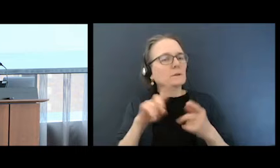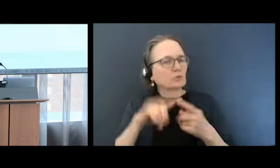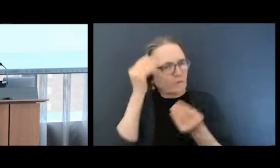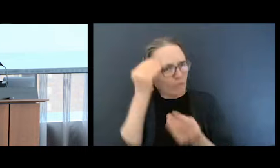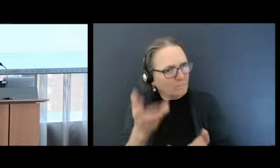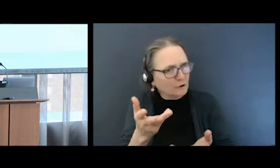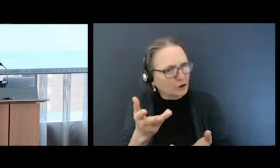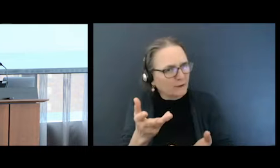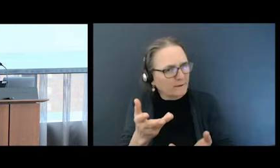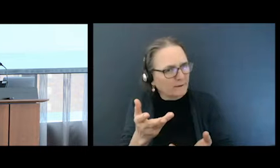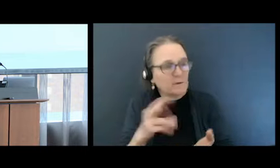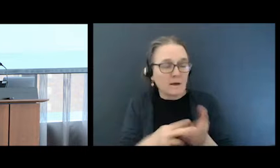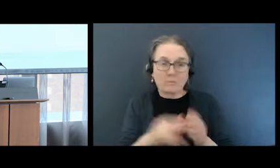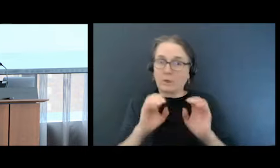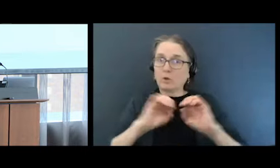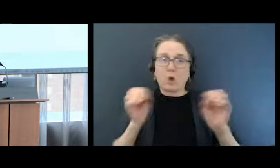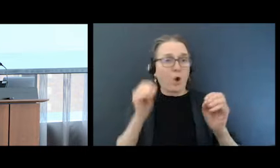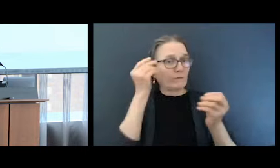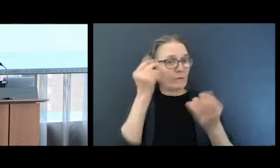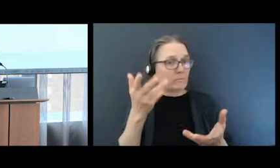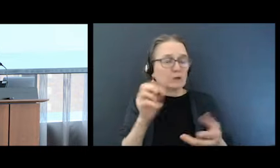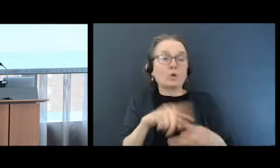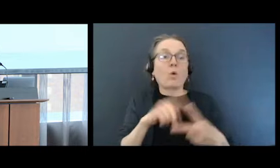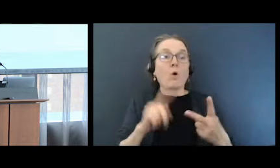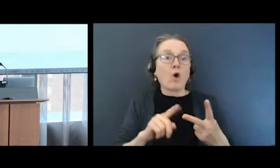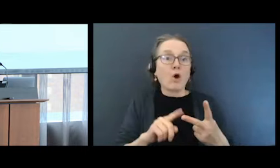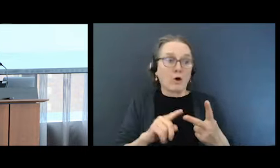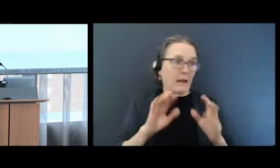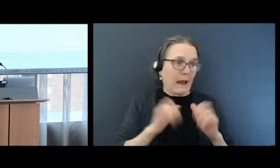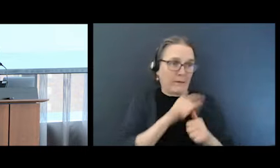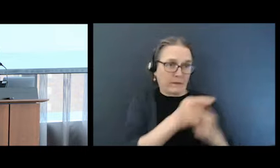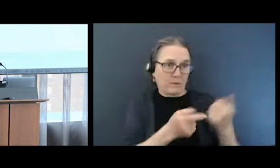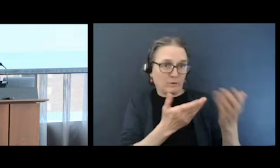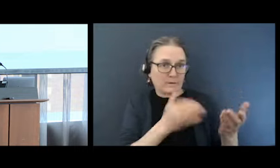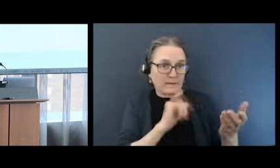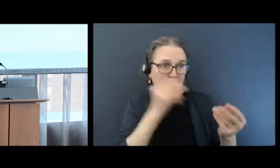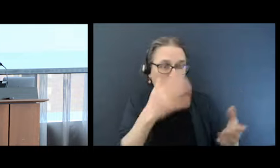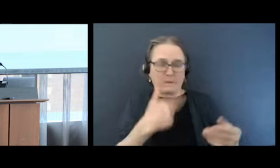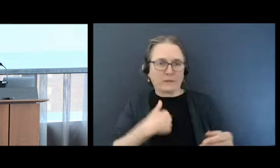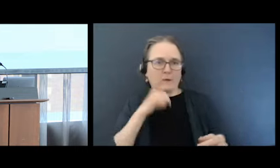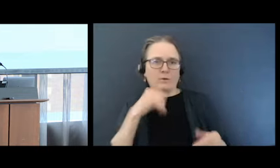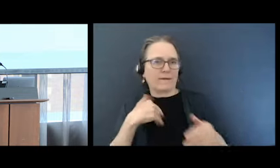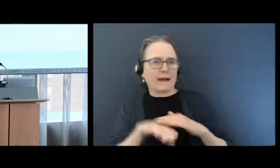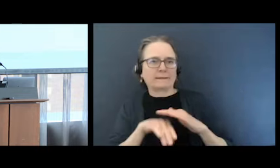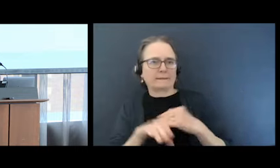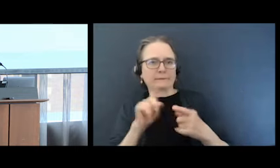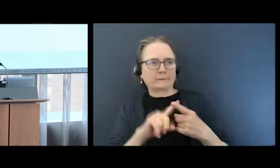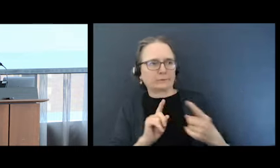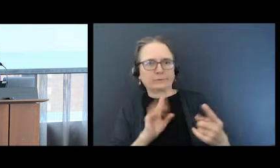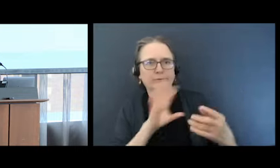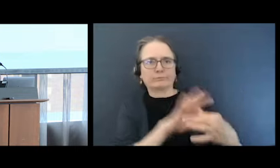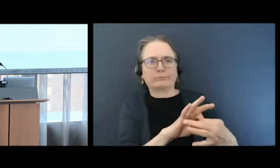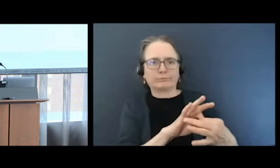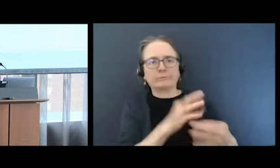not accessible to them in the form they need it, or it is unavailable for discovery.